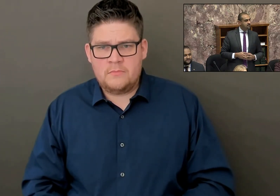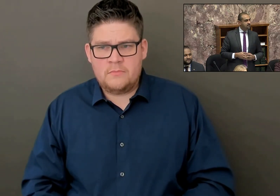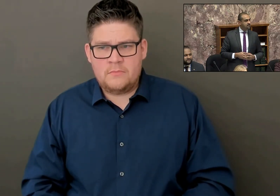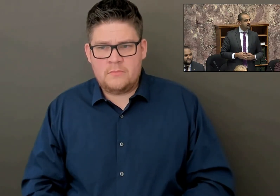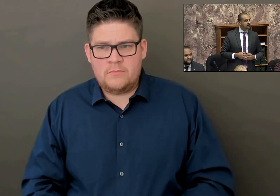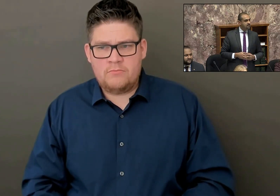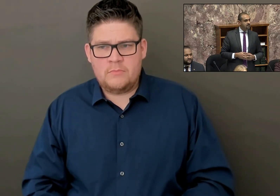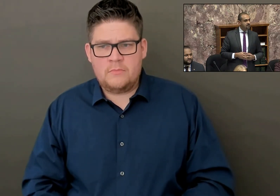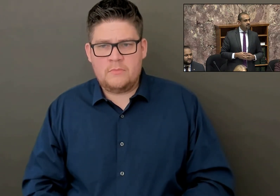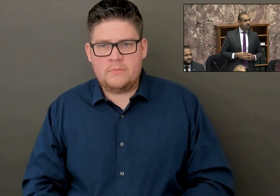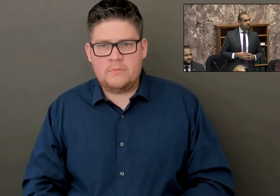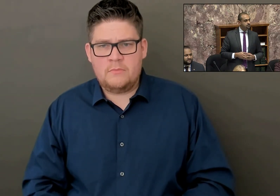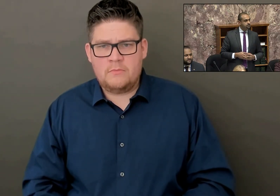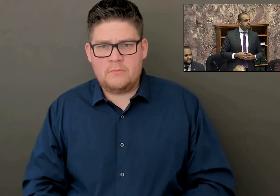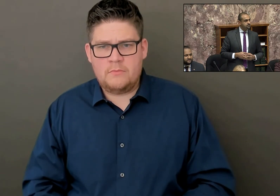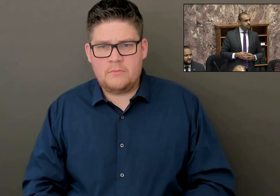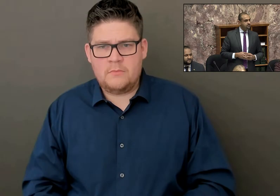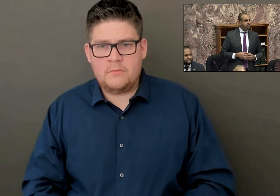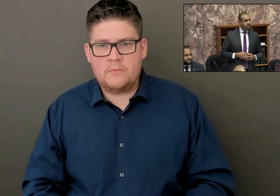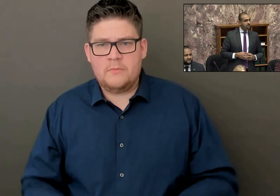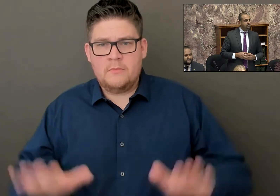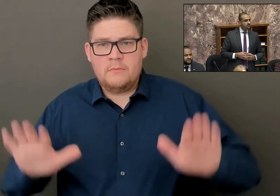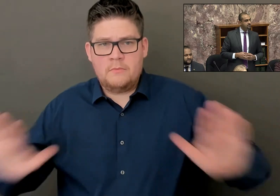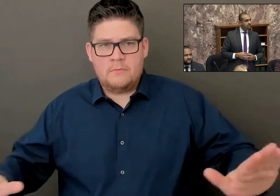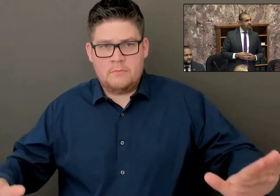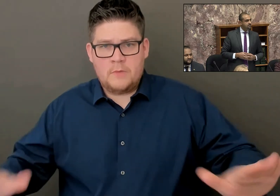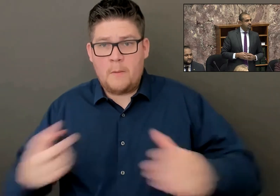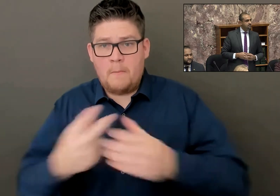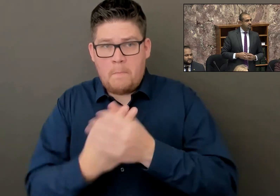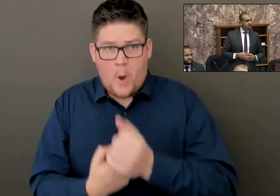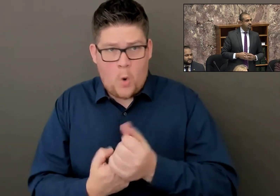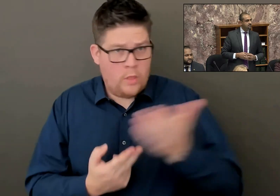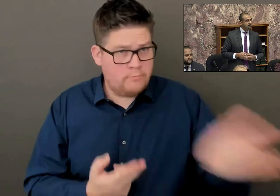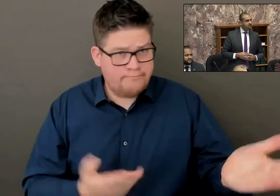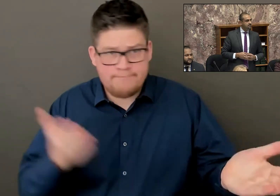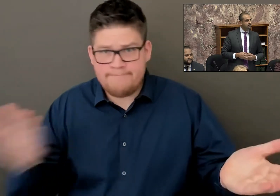Both sides. Order, members.